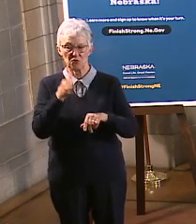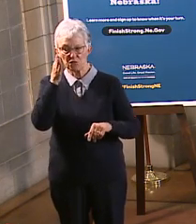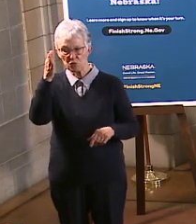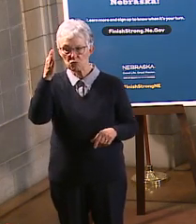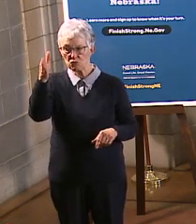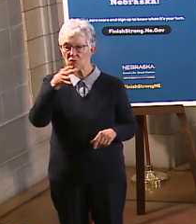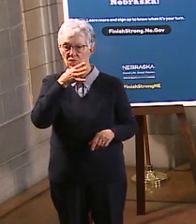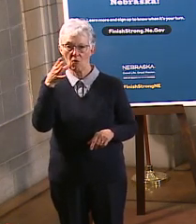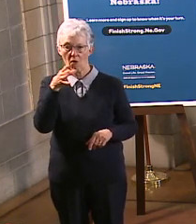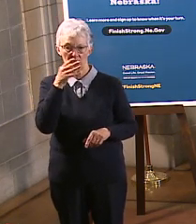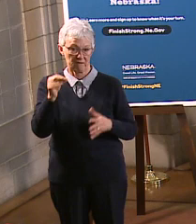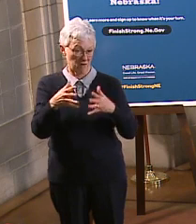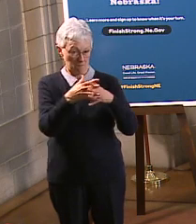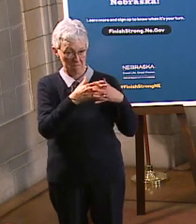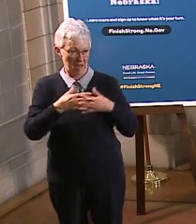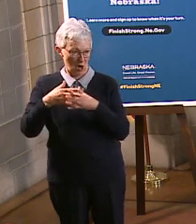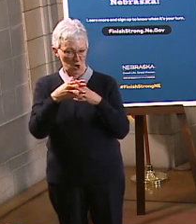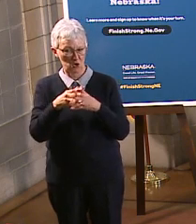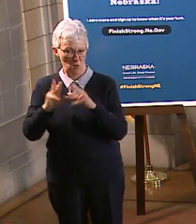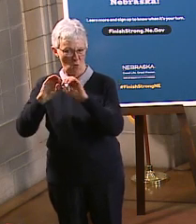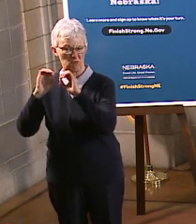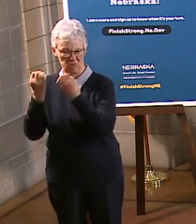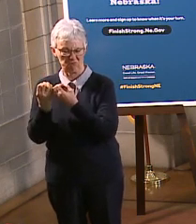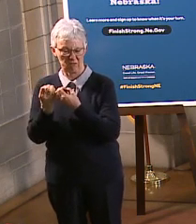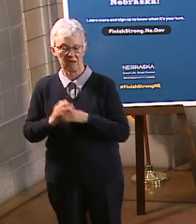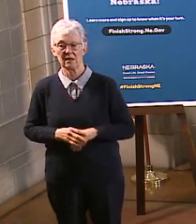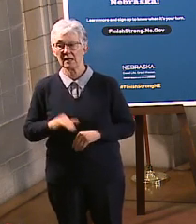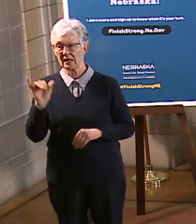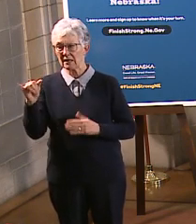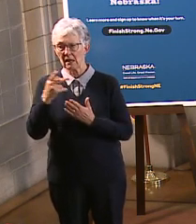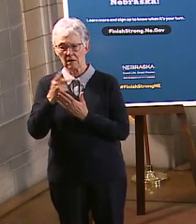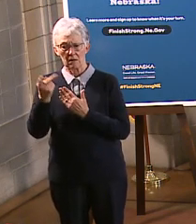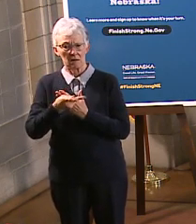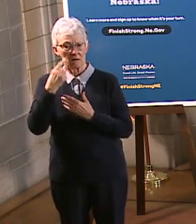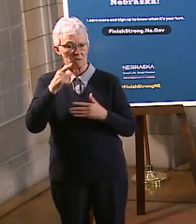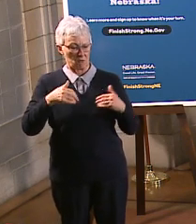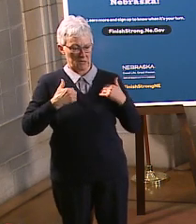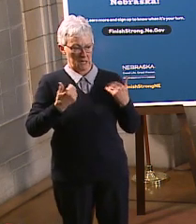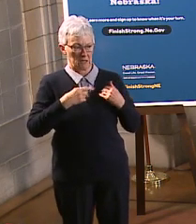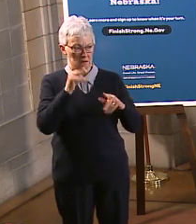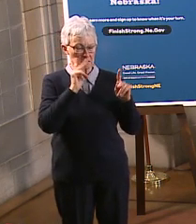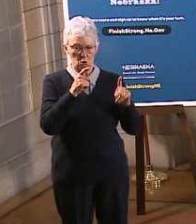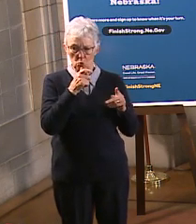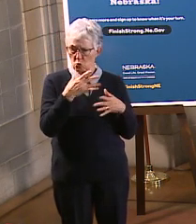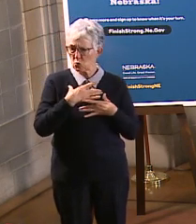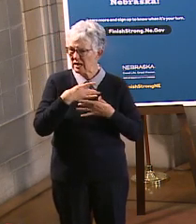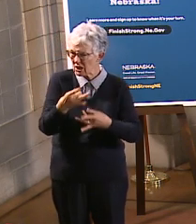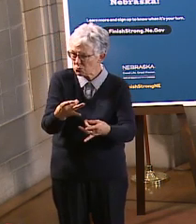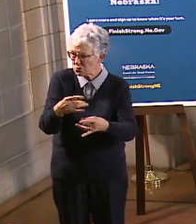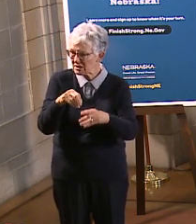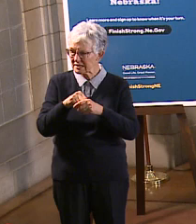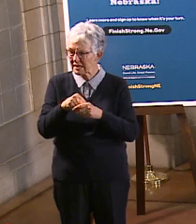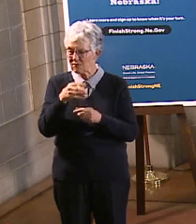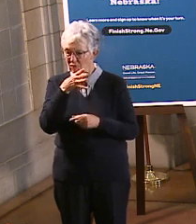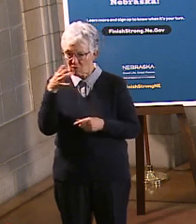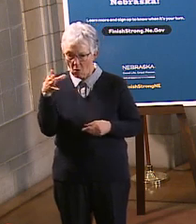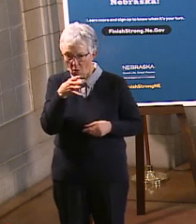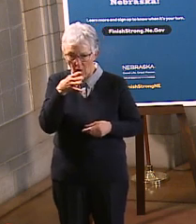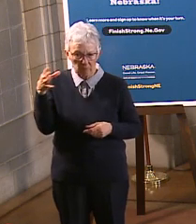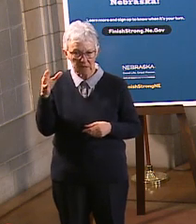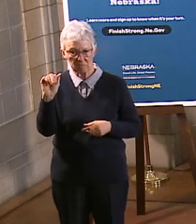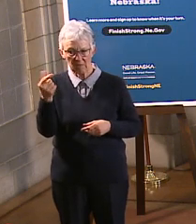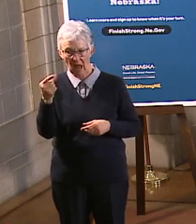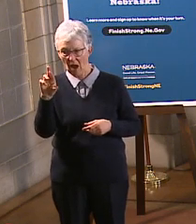is a program that works with young people who are interested in agriculture. Now, here in